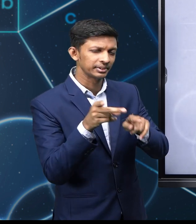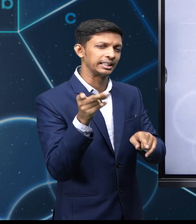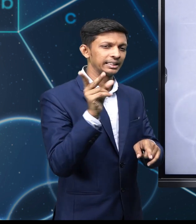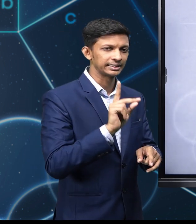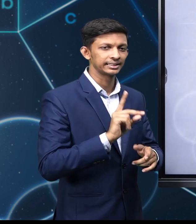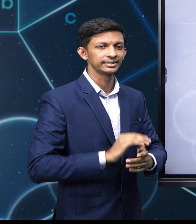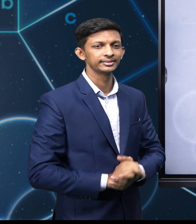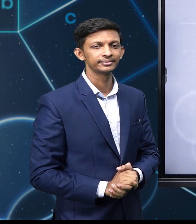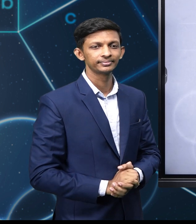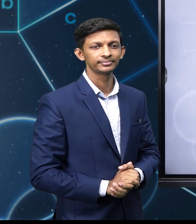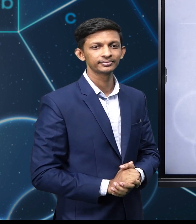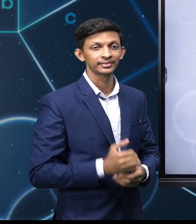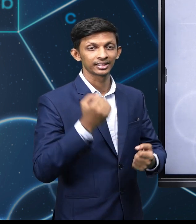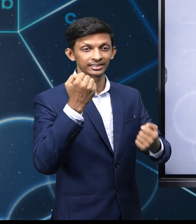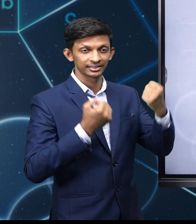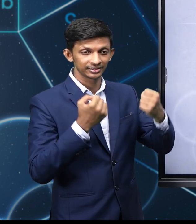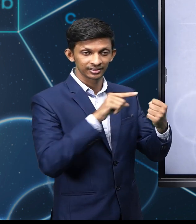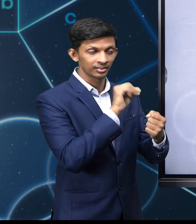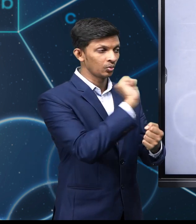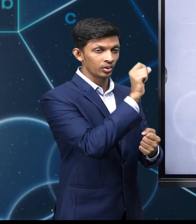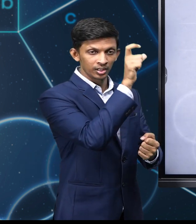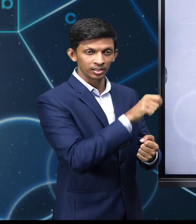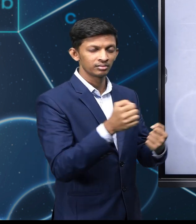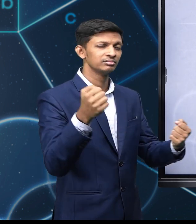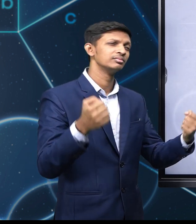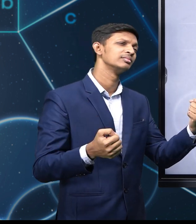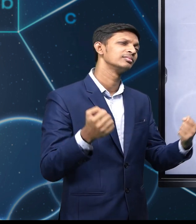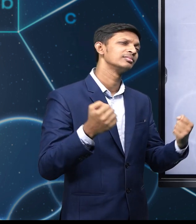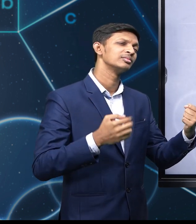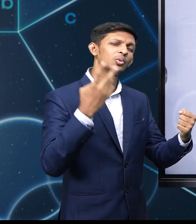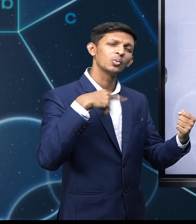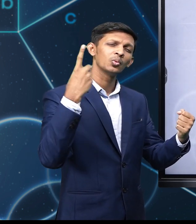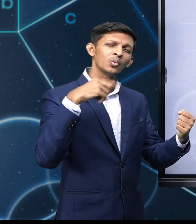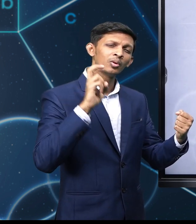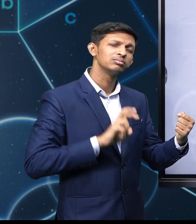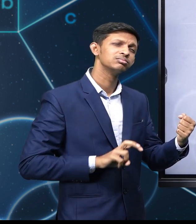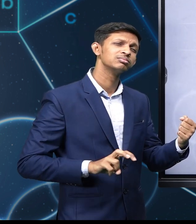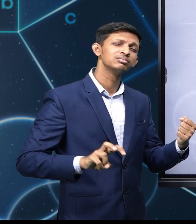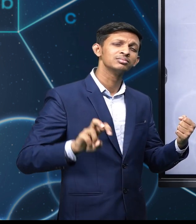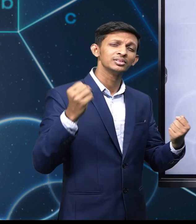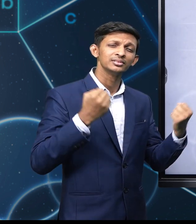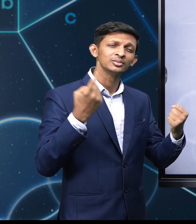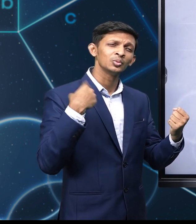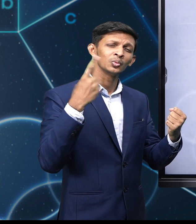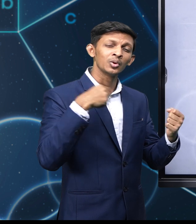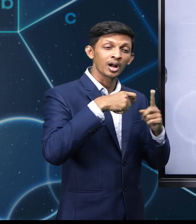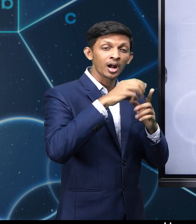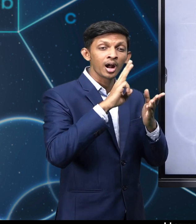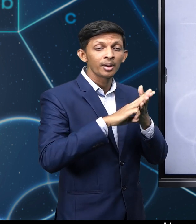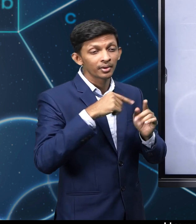Example. A car travels 90 km in 2 hours and 30 minutes. How much